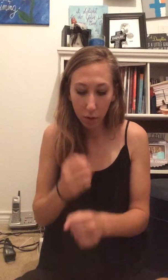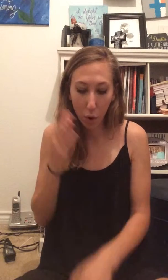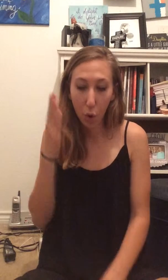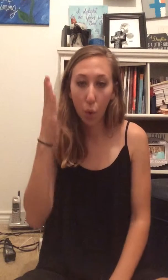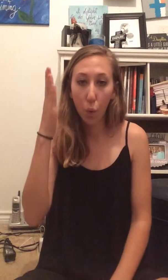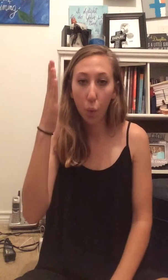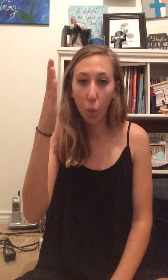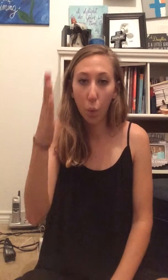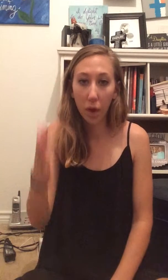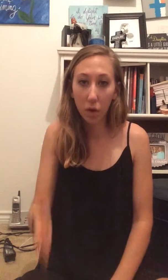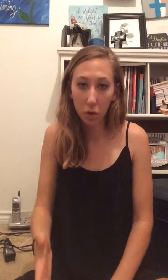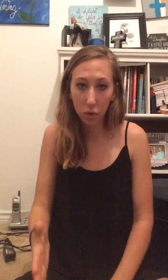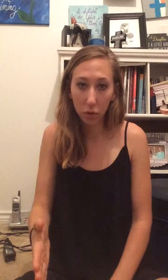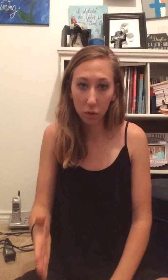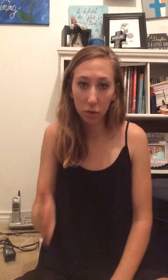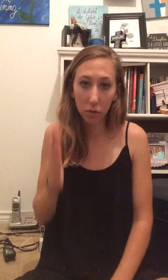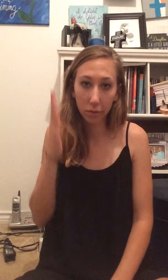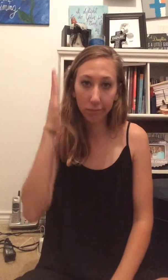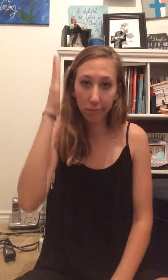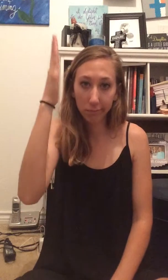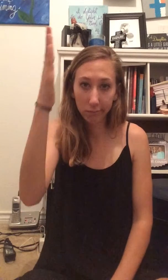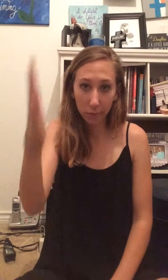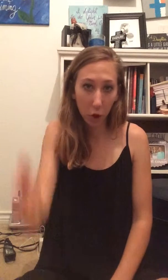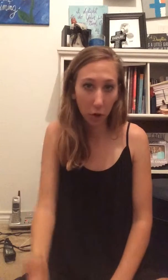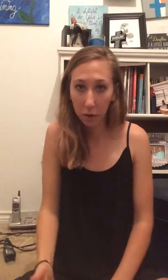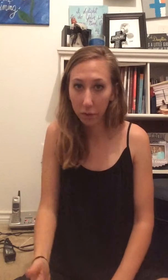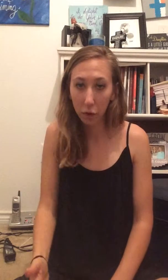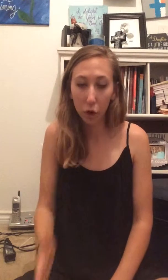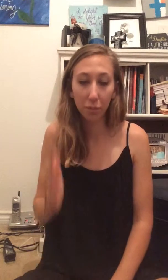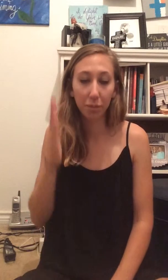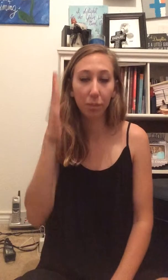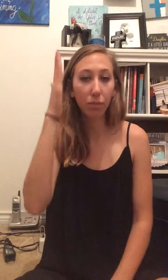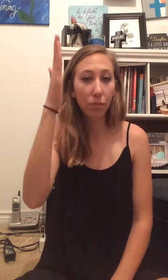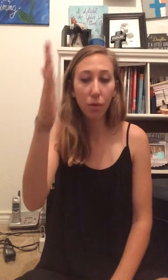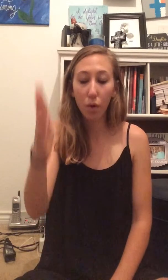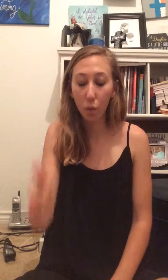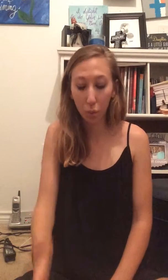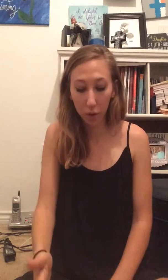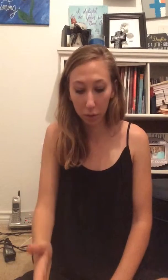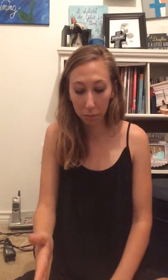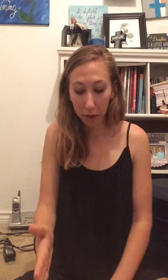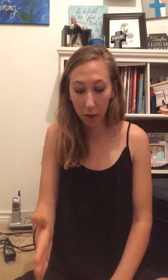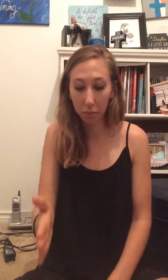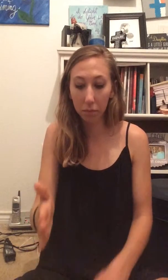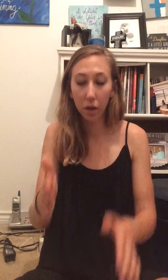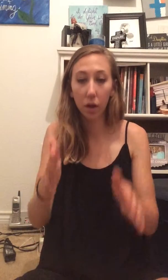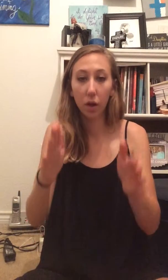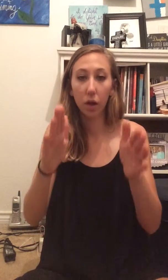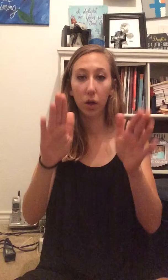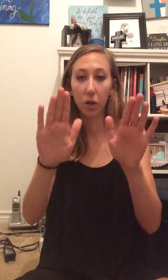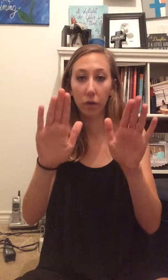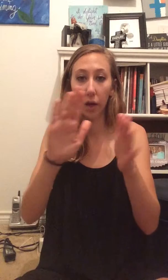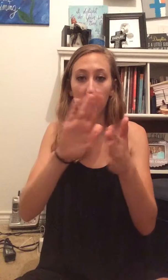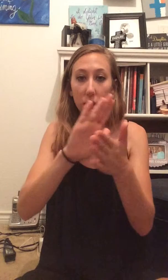will just talking about the future will become your hands